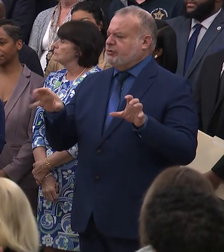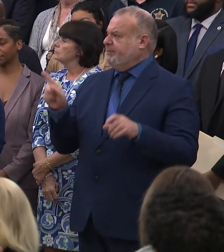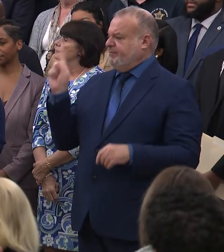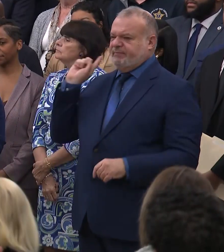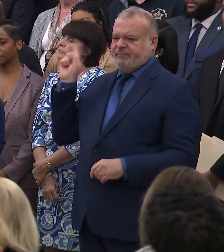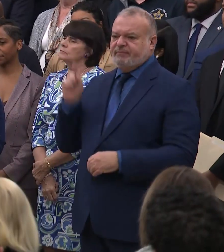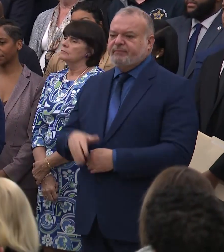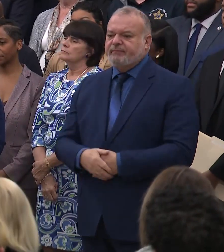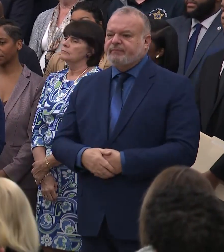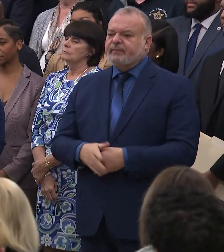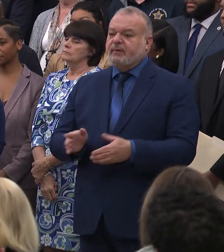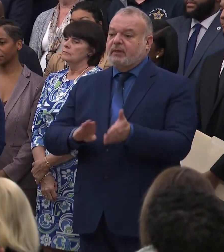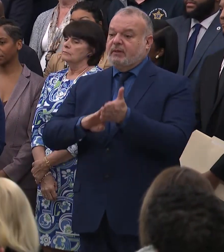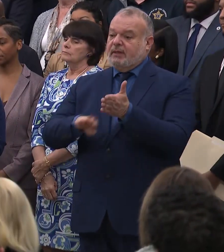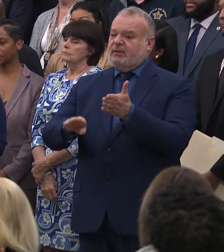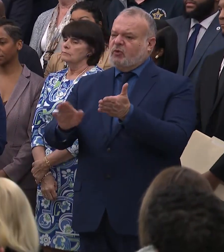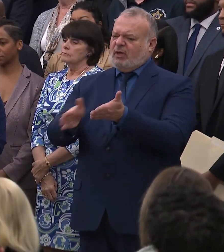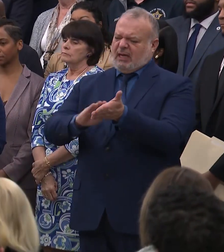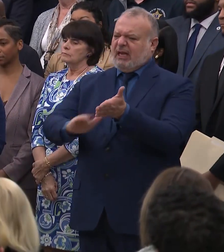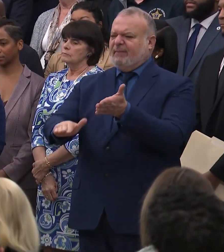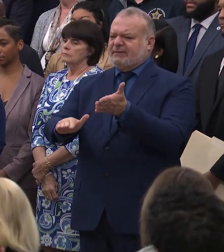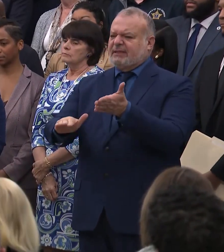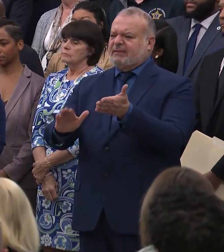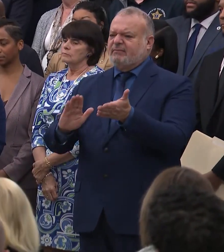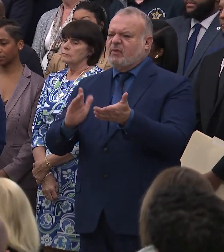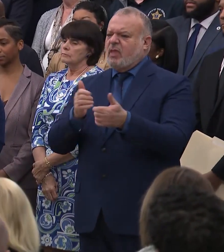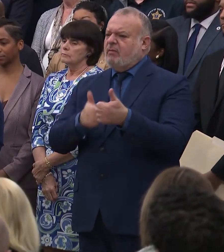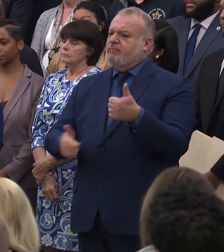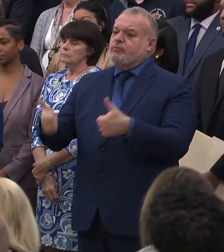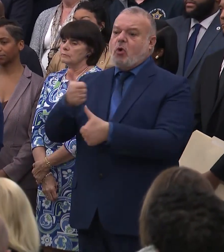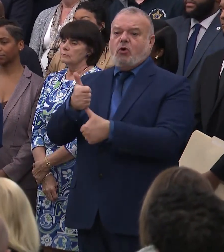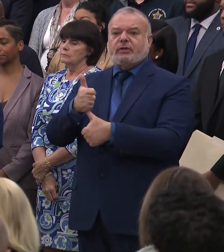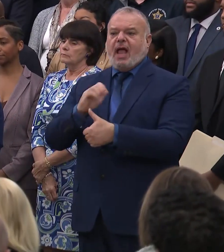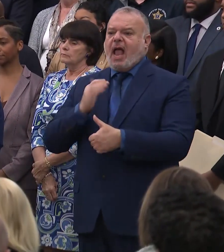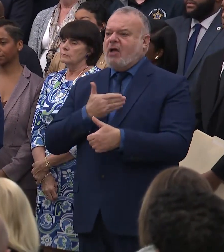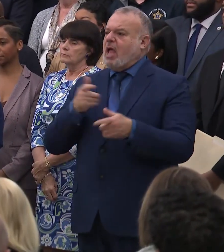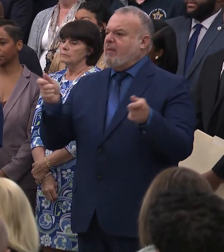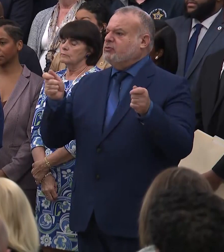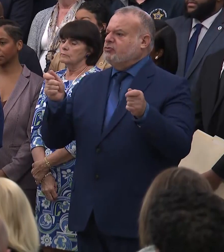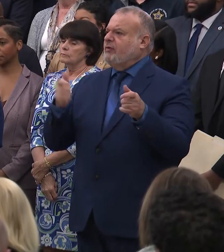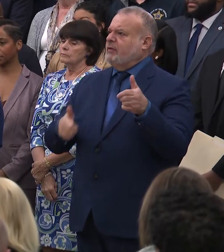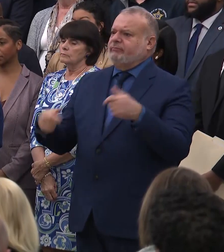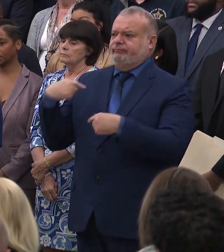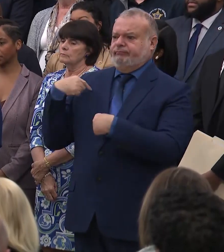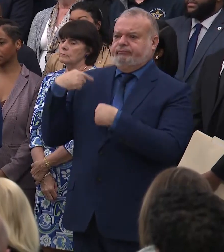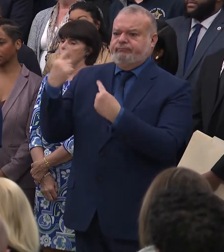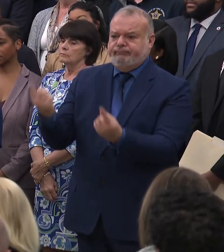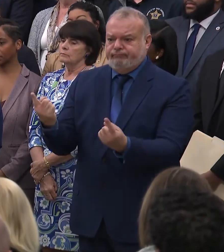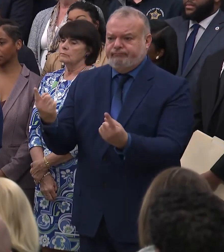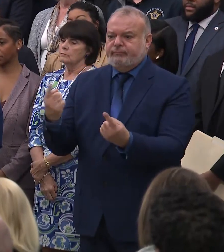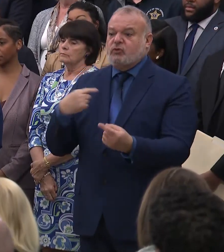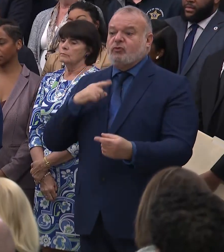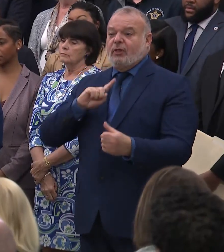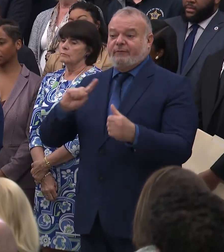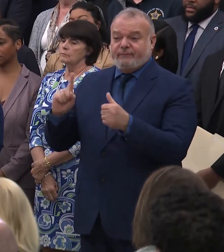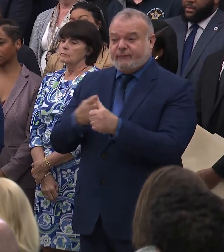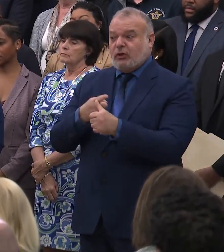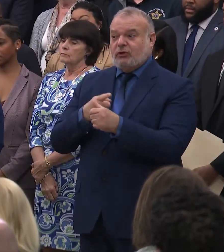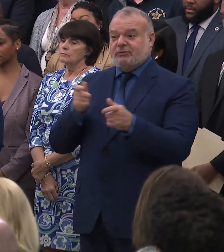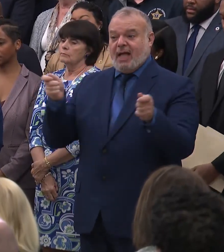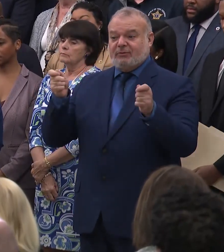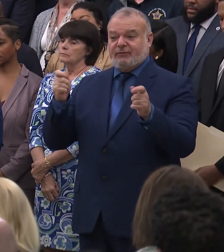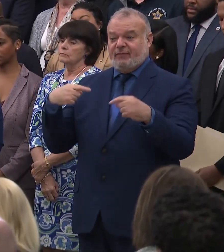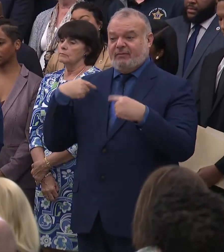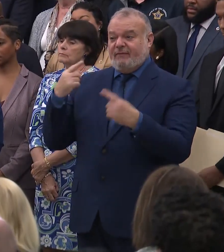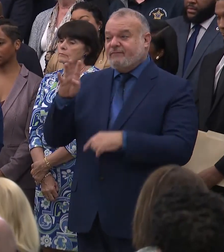Clemency has been a priority for our administration. It's why we were the first administration in nearly 4 decades